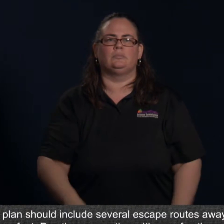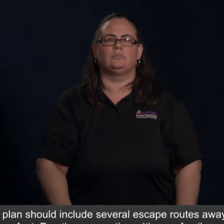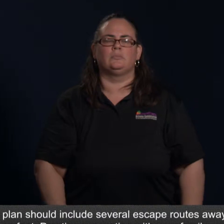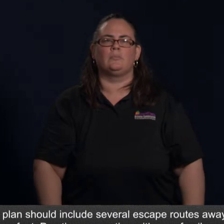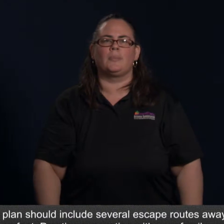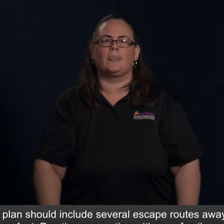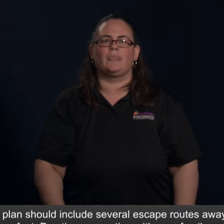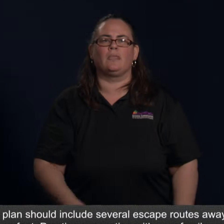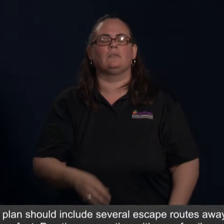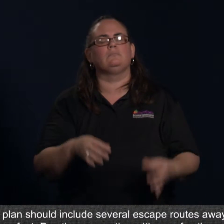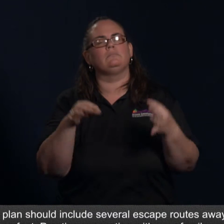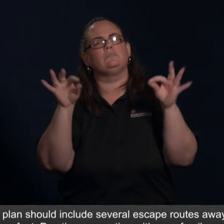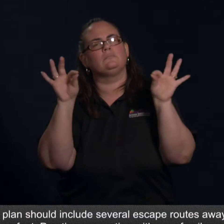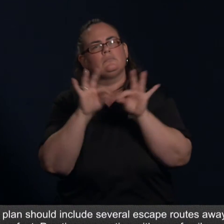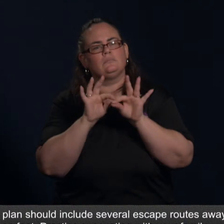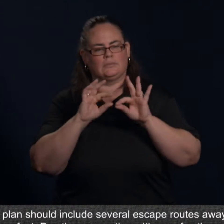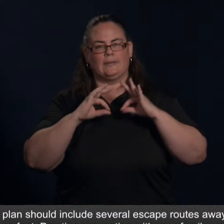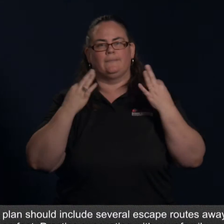foot.